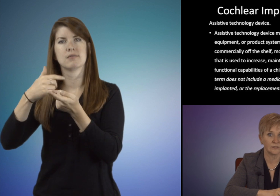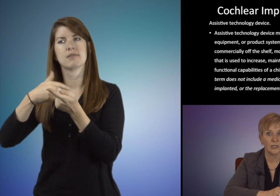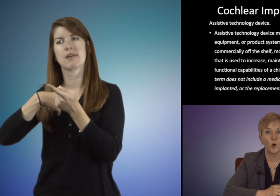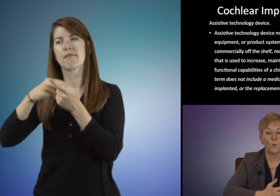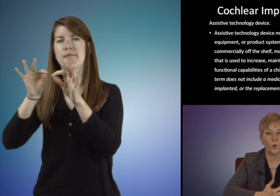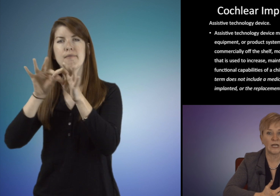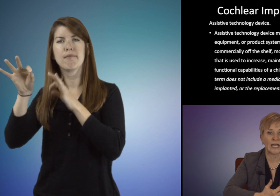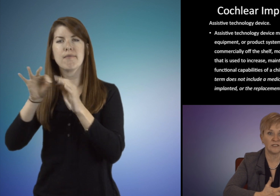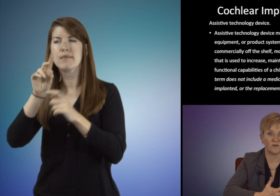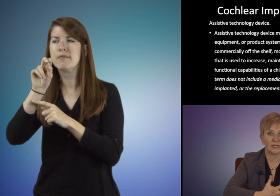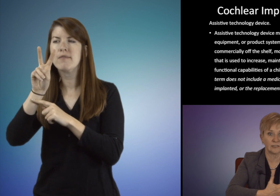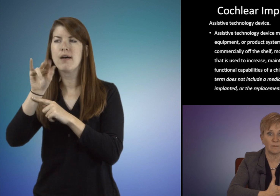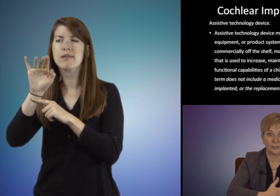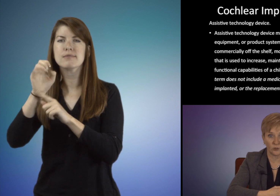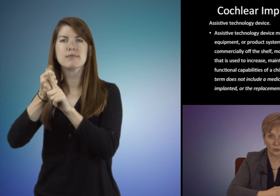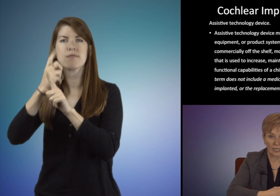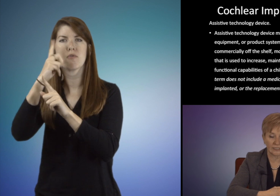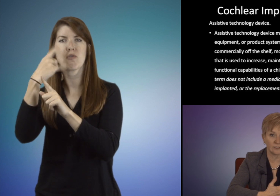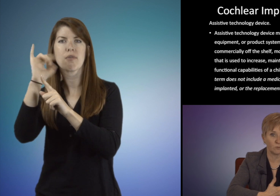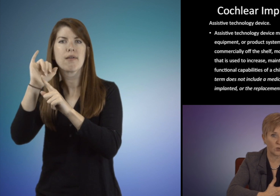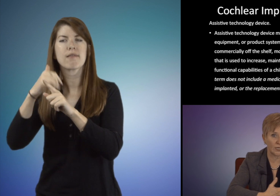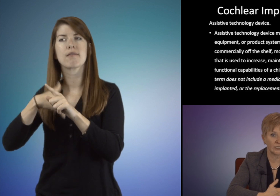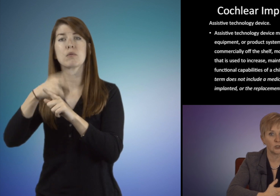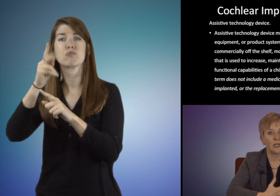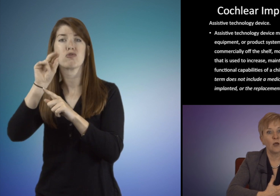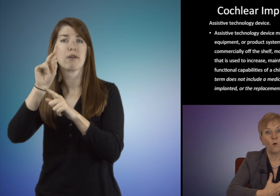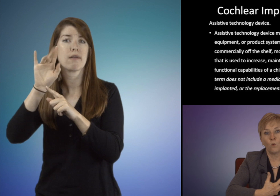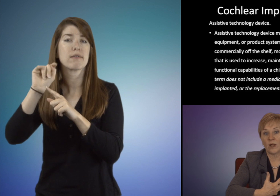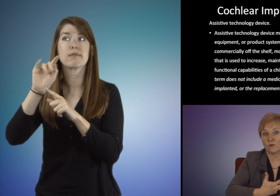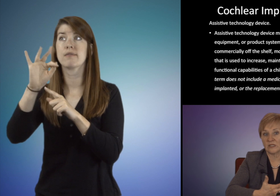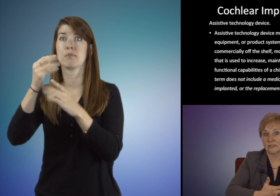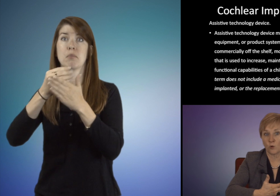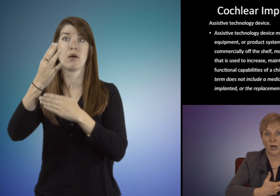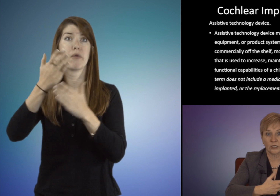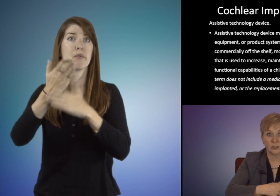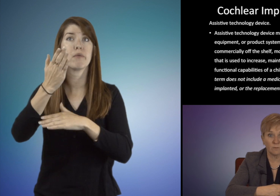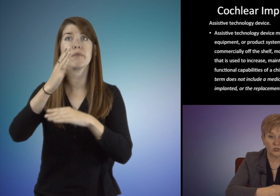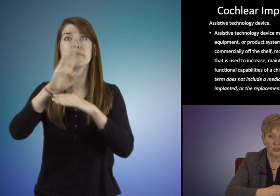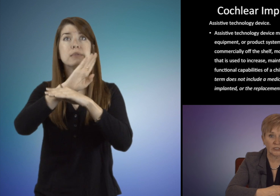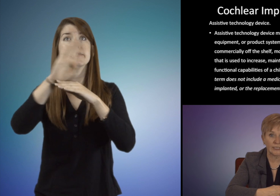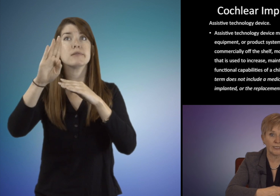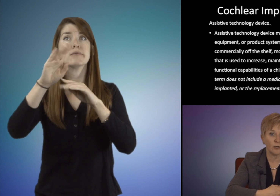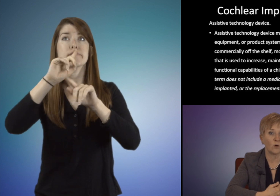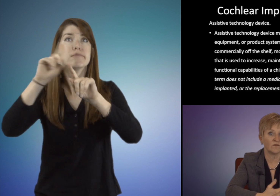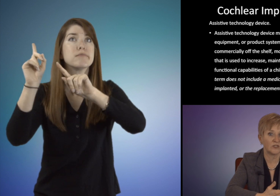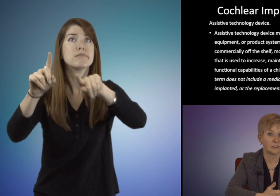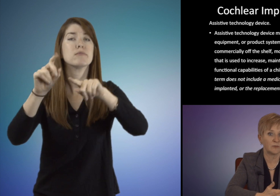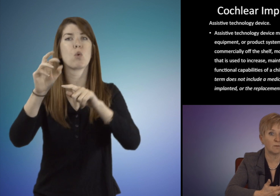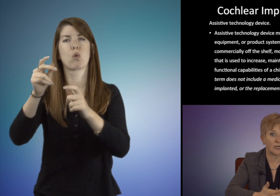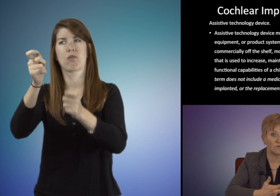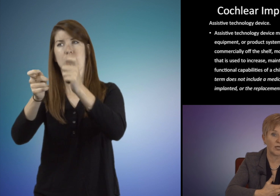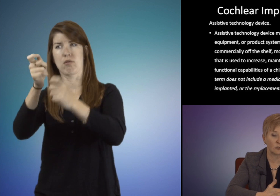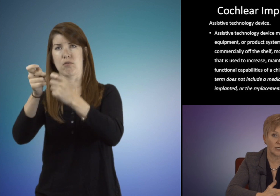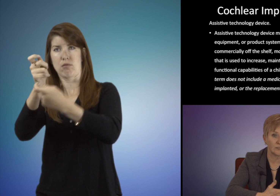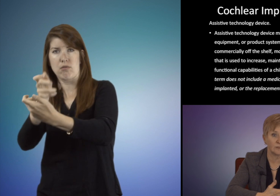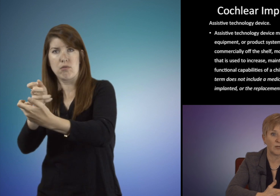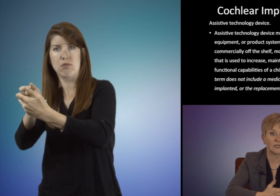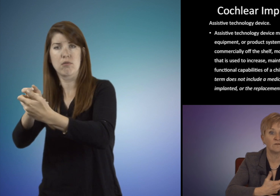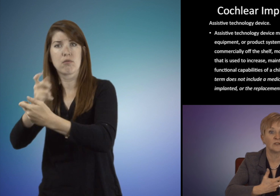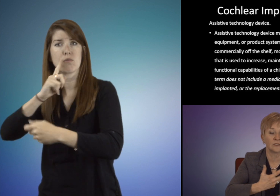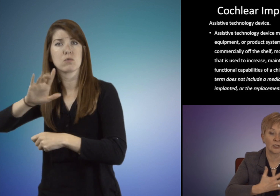tells us what a device may look like. It's a product, whether it's acquired commercially or if it's been modified